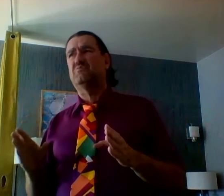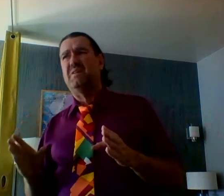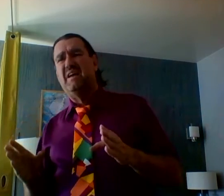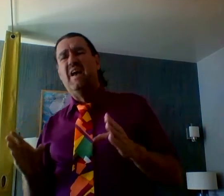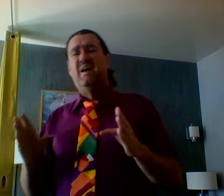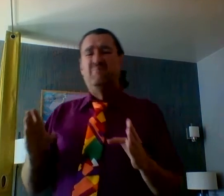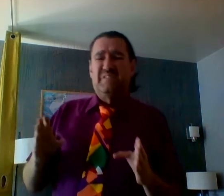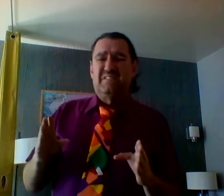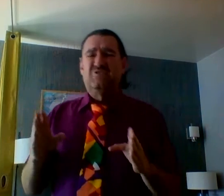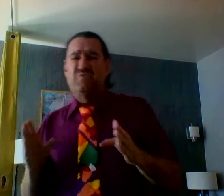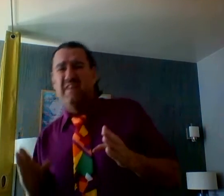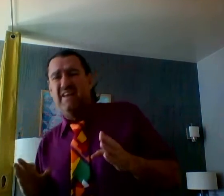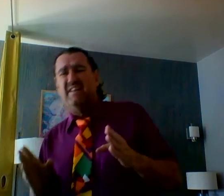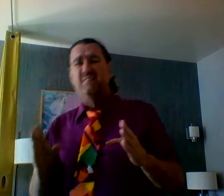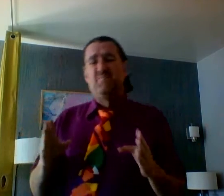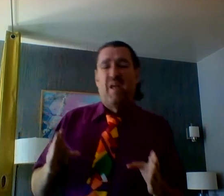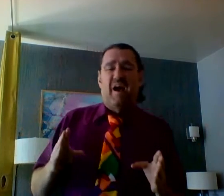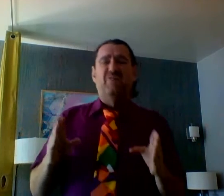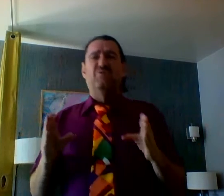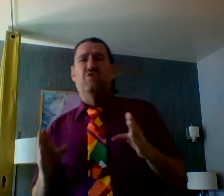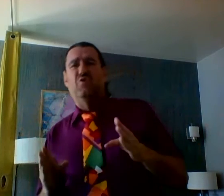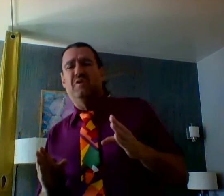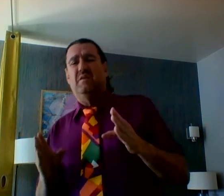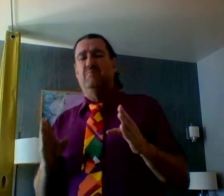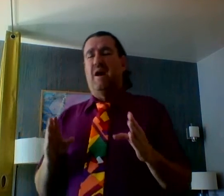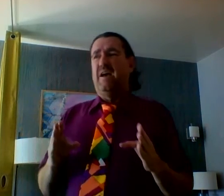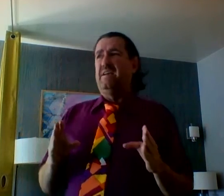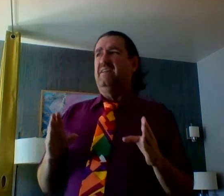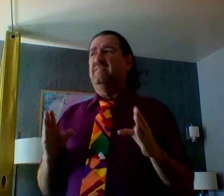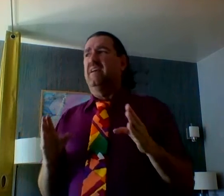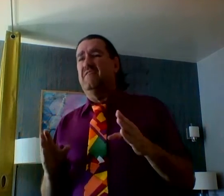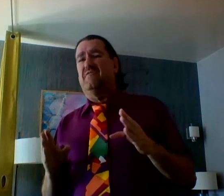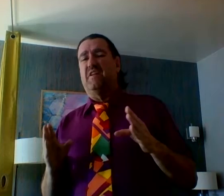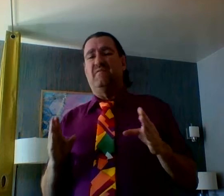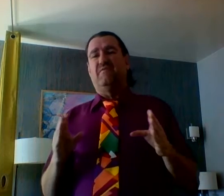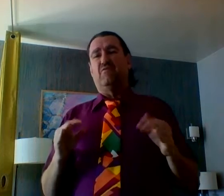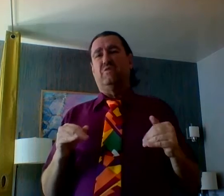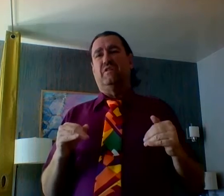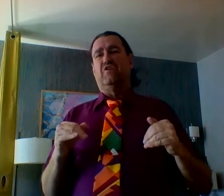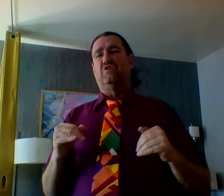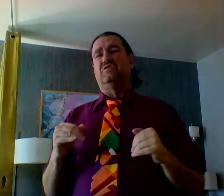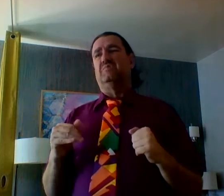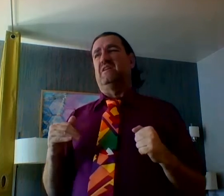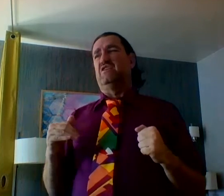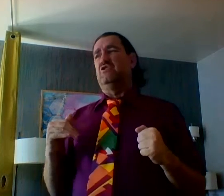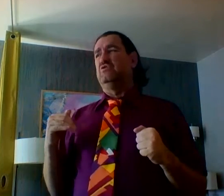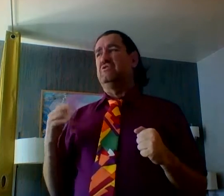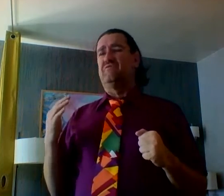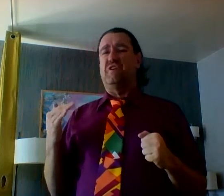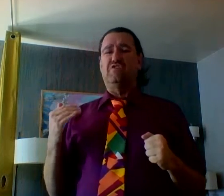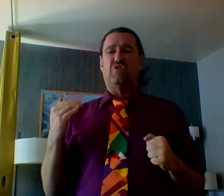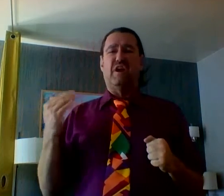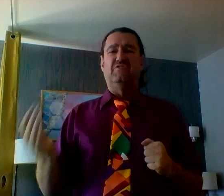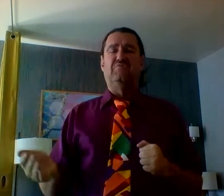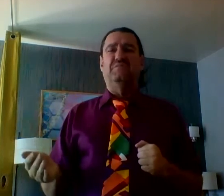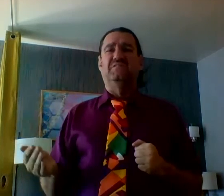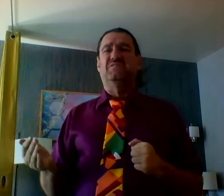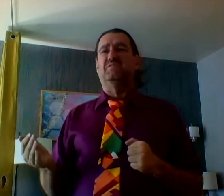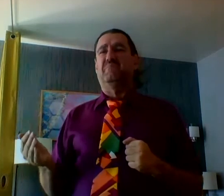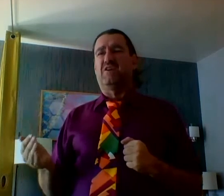be business related. I don't know that in my life that I've ever really heard somebody use the phrase, your eyes are bigger